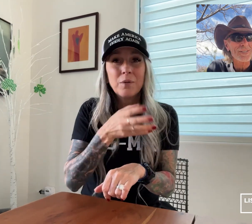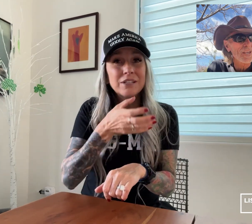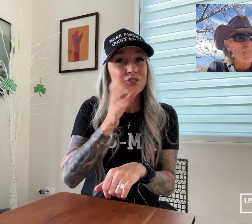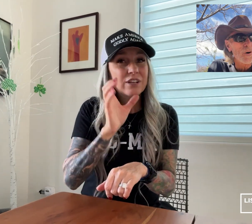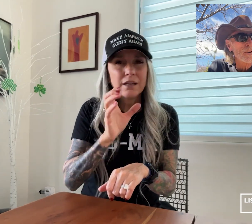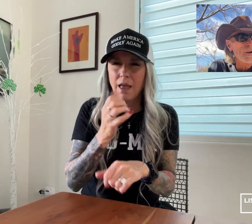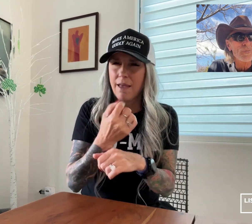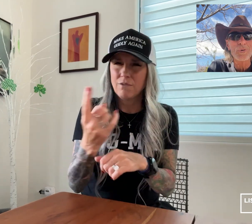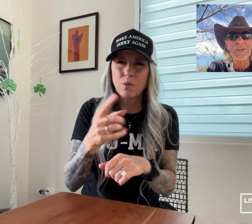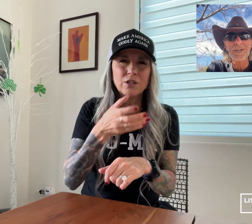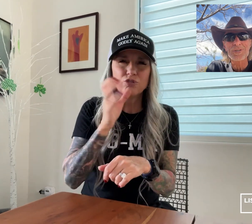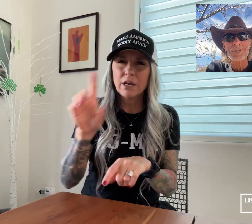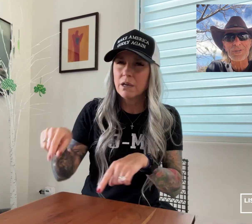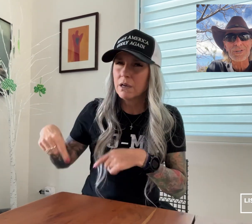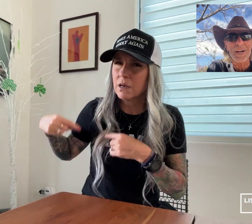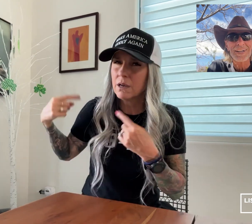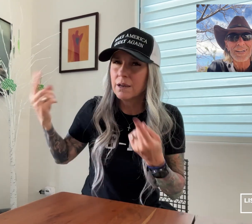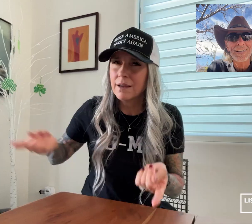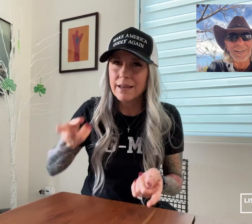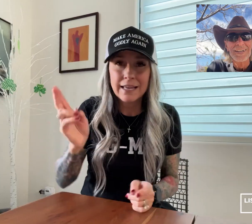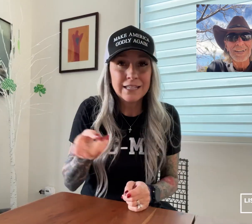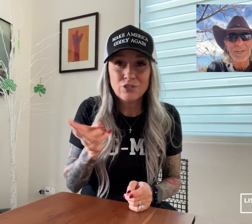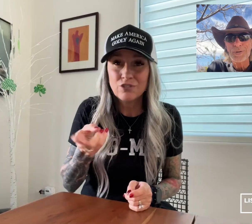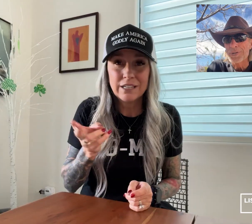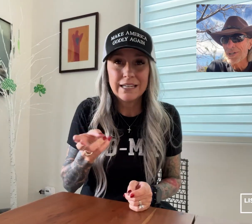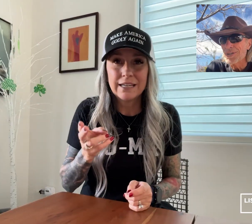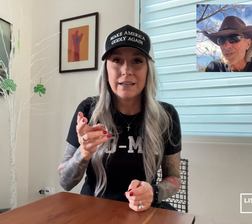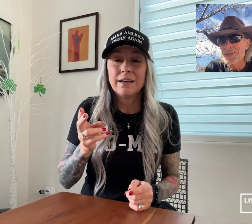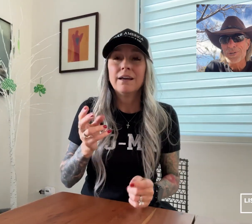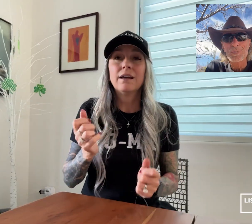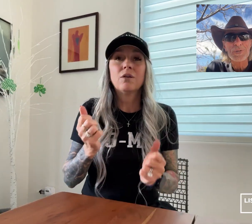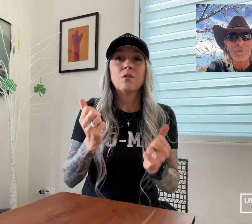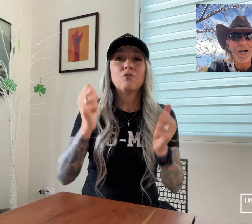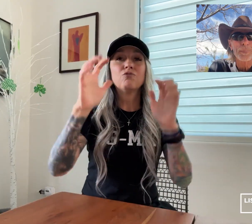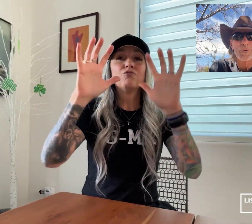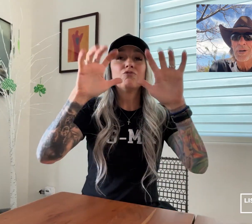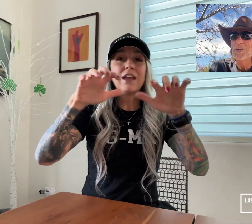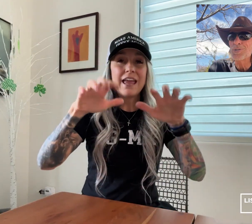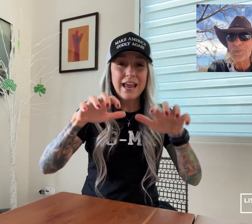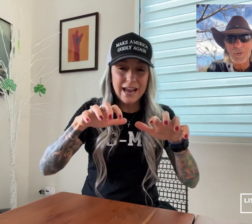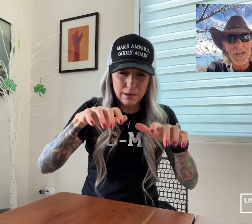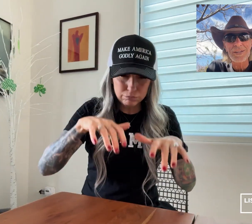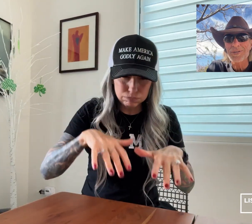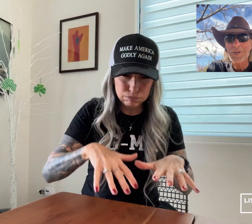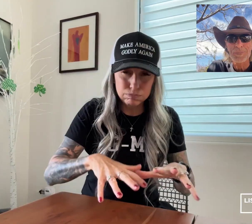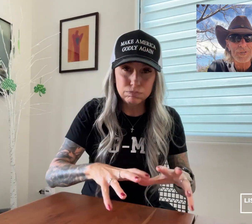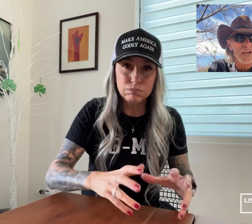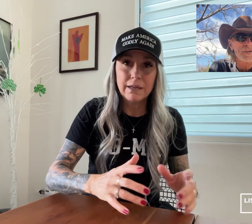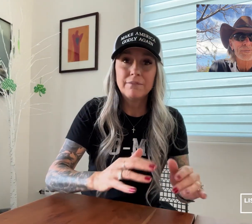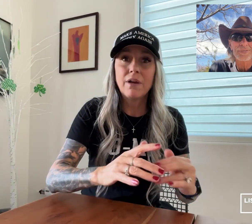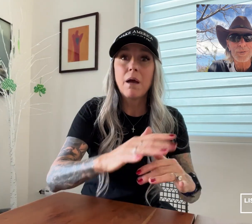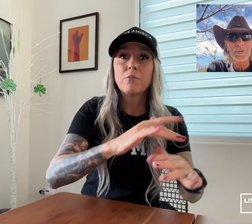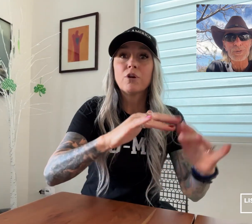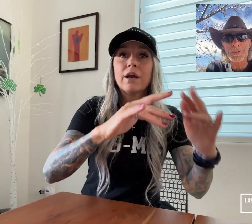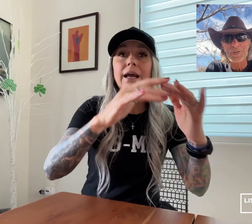same water everyone in history has drank. It goes into the systems, evaporates, rains, comes down, comes through the